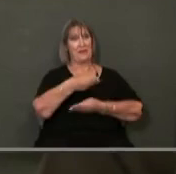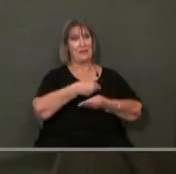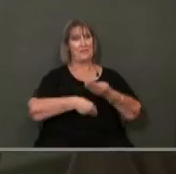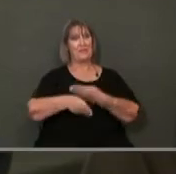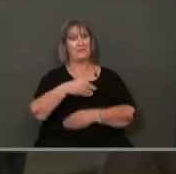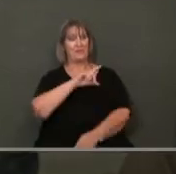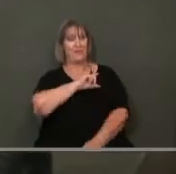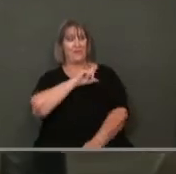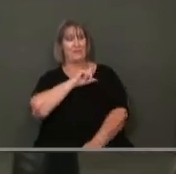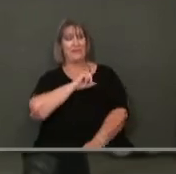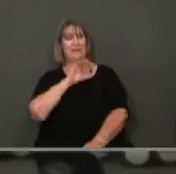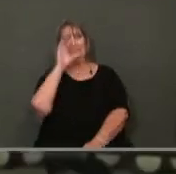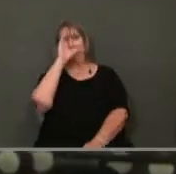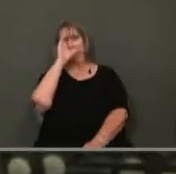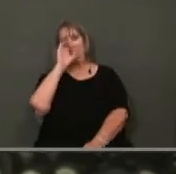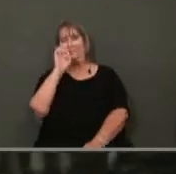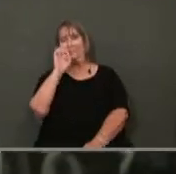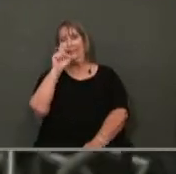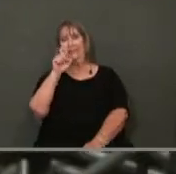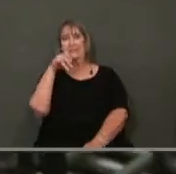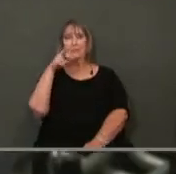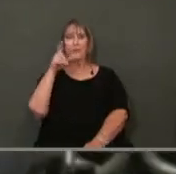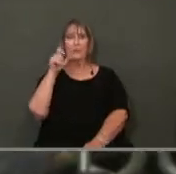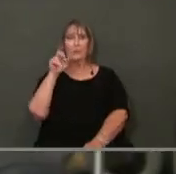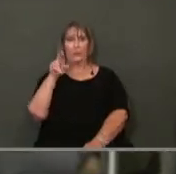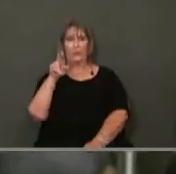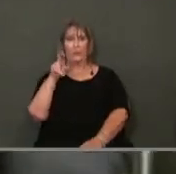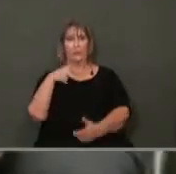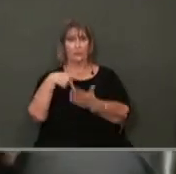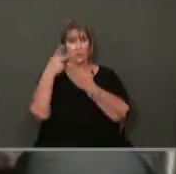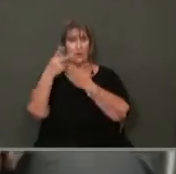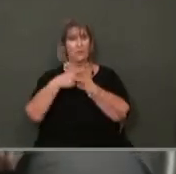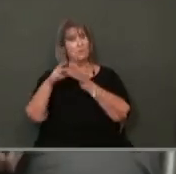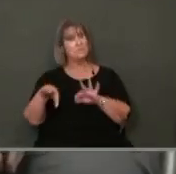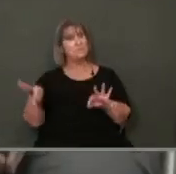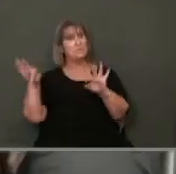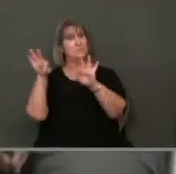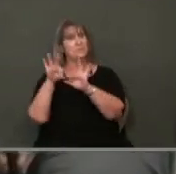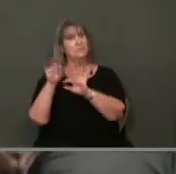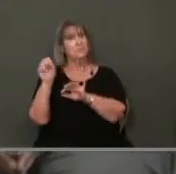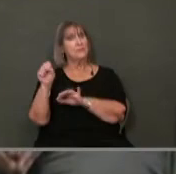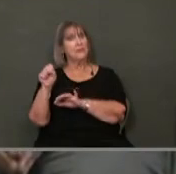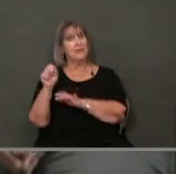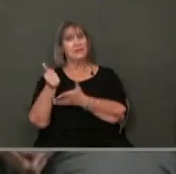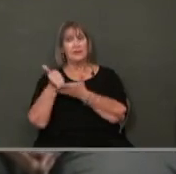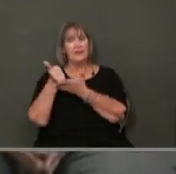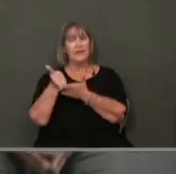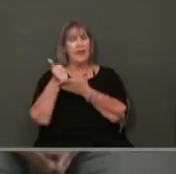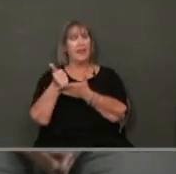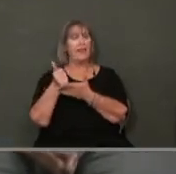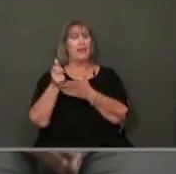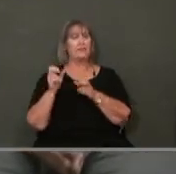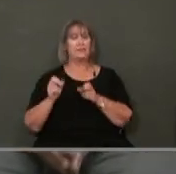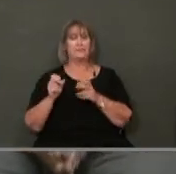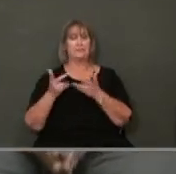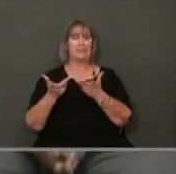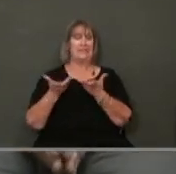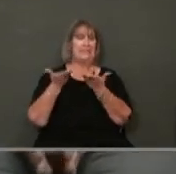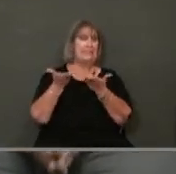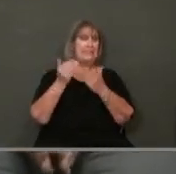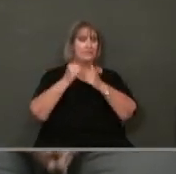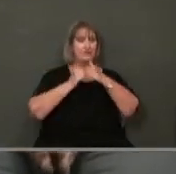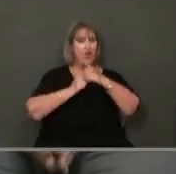Explorer program is, important for a lot of reasons, to provide that opportunity and structure